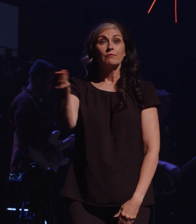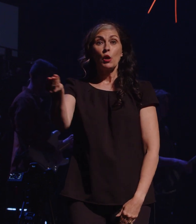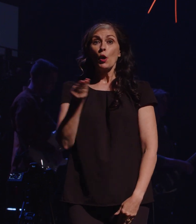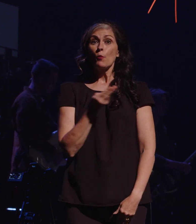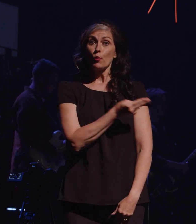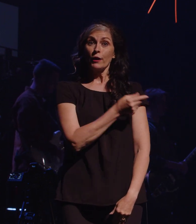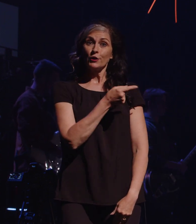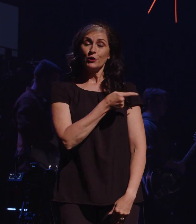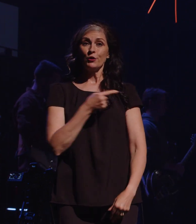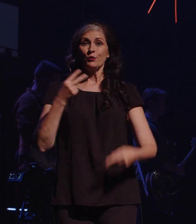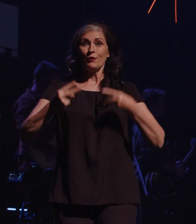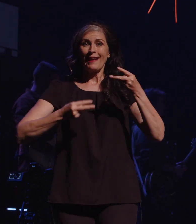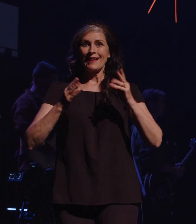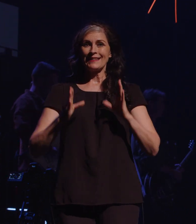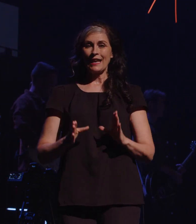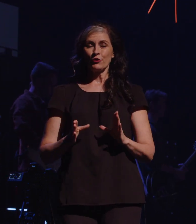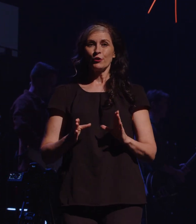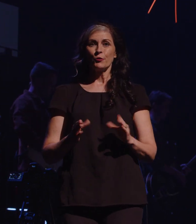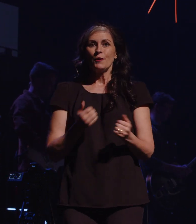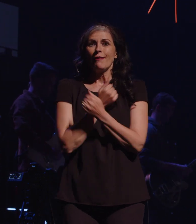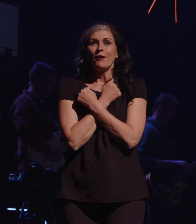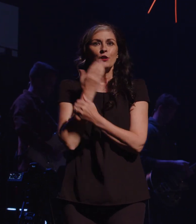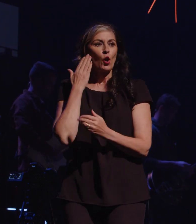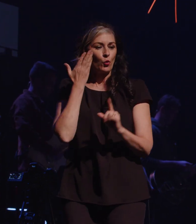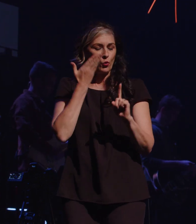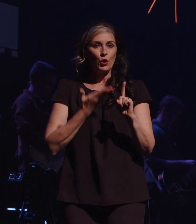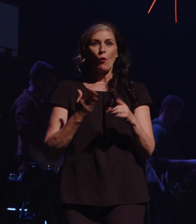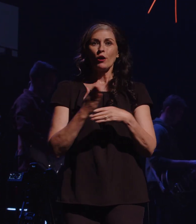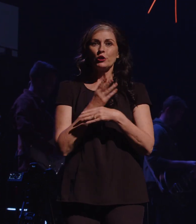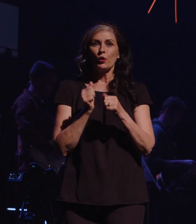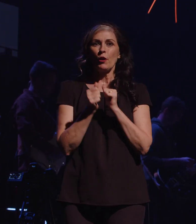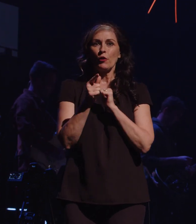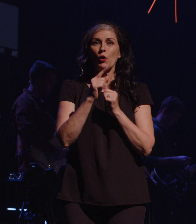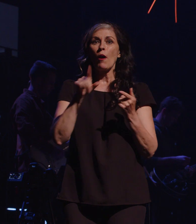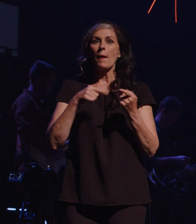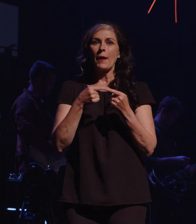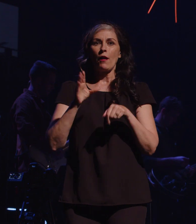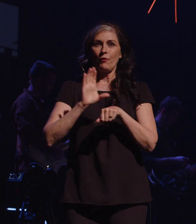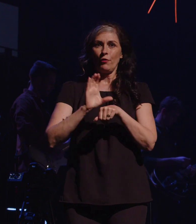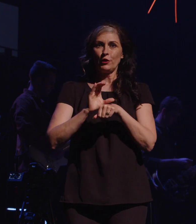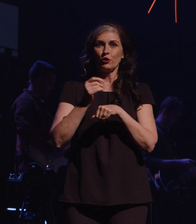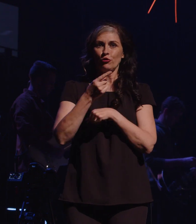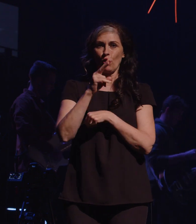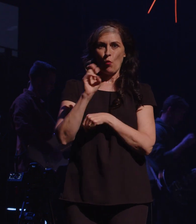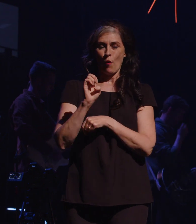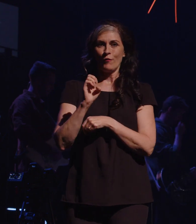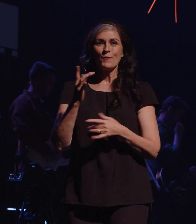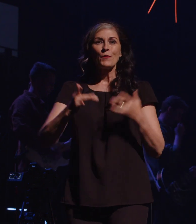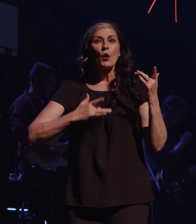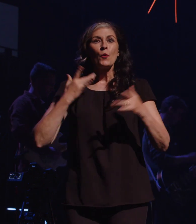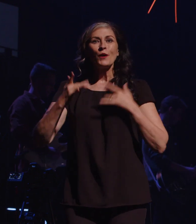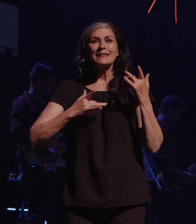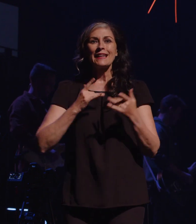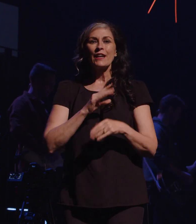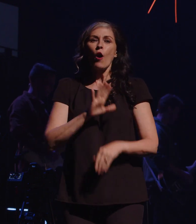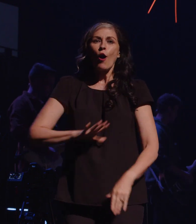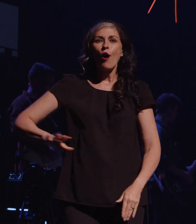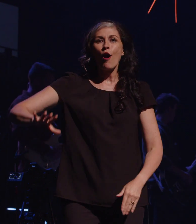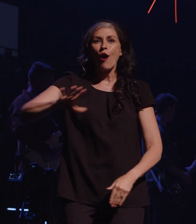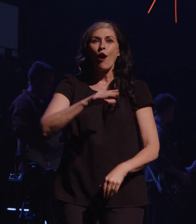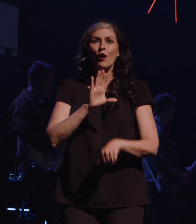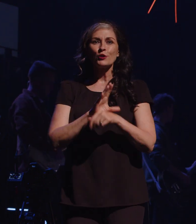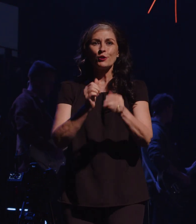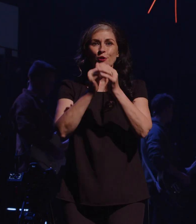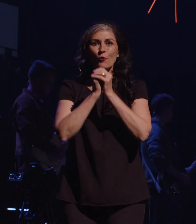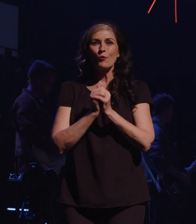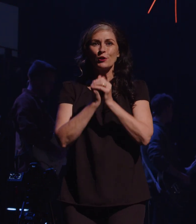Connect card over to Guest Central. We would love to get to know you and share more with you about the Grove. We are very excited about our all-church worship